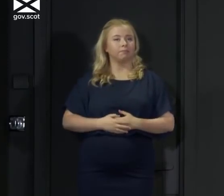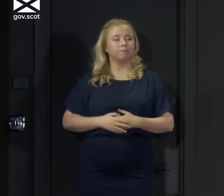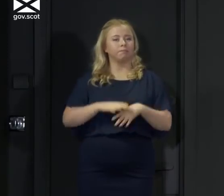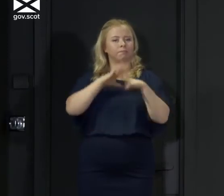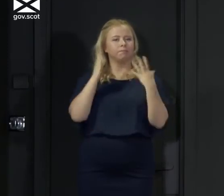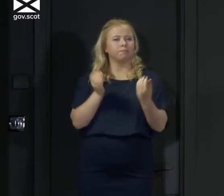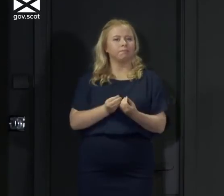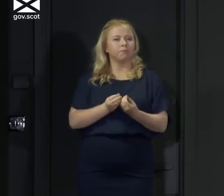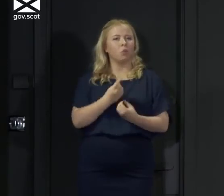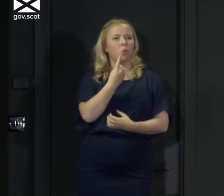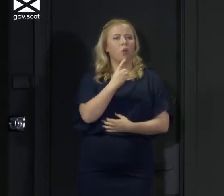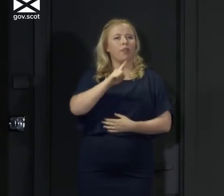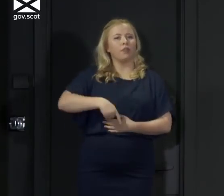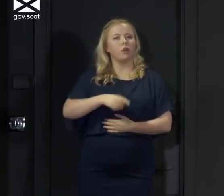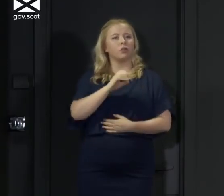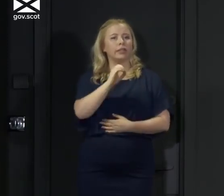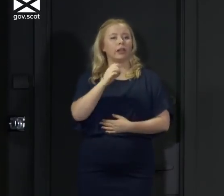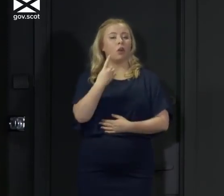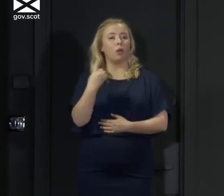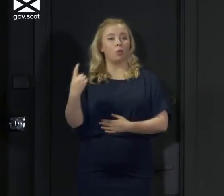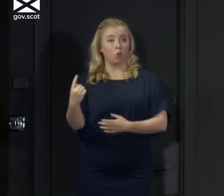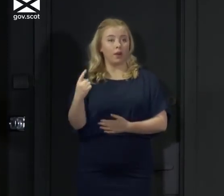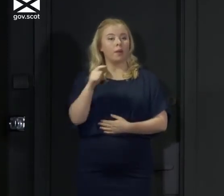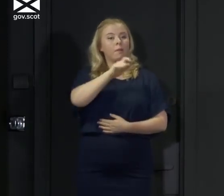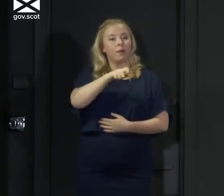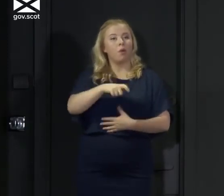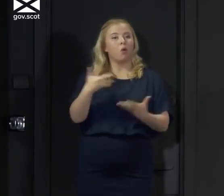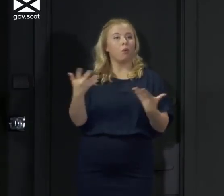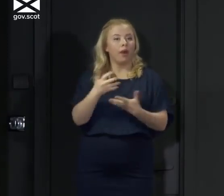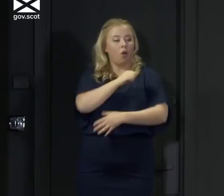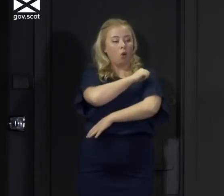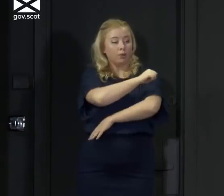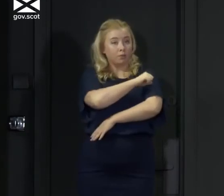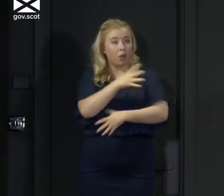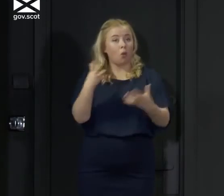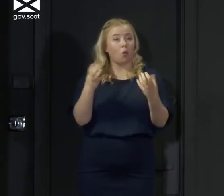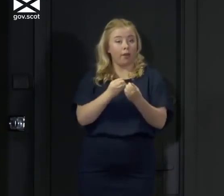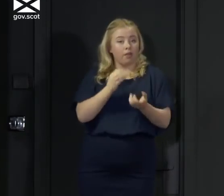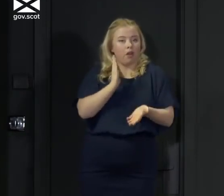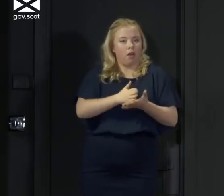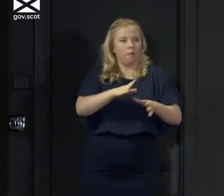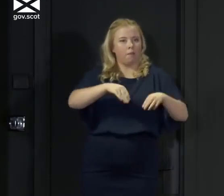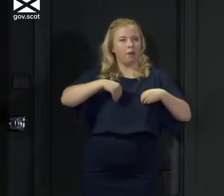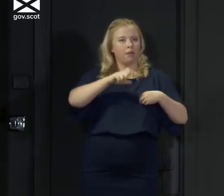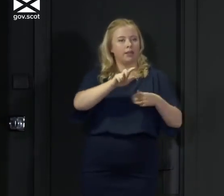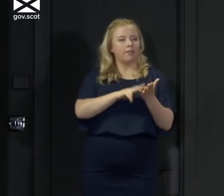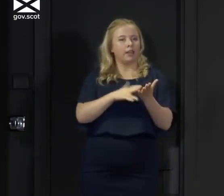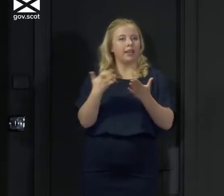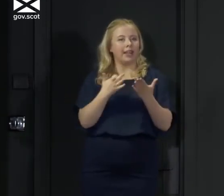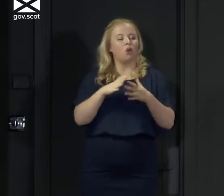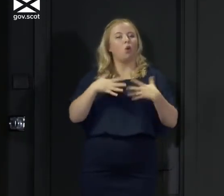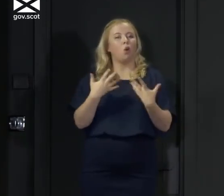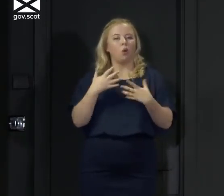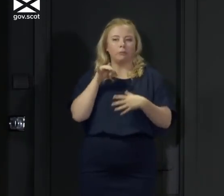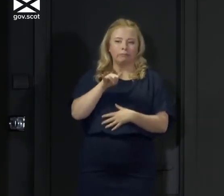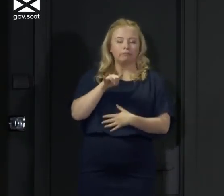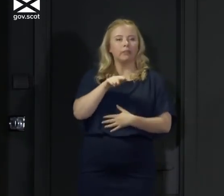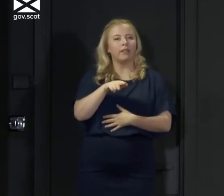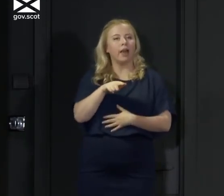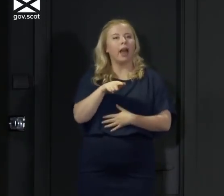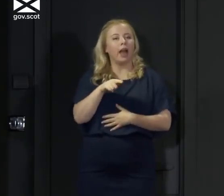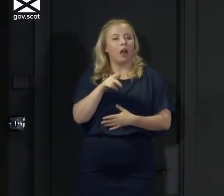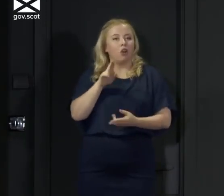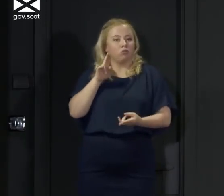total of 1,011 patients are currently in hospital with confirmed or suspected COVID-19. That represents a